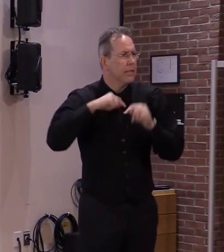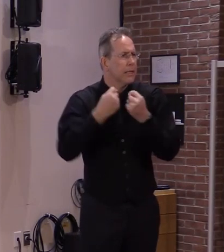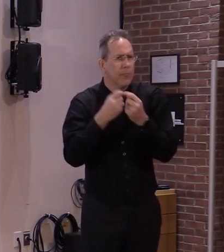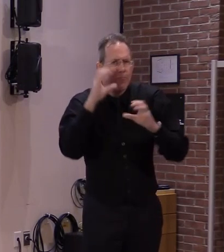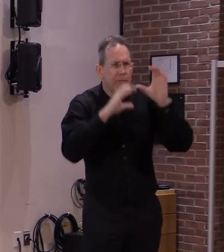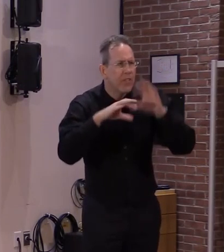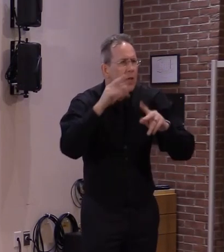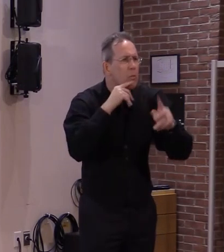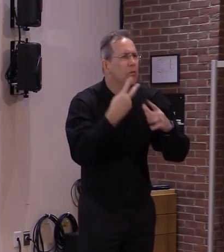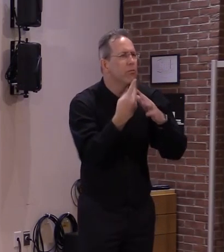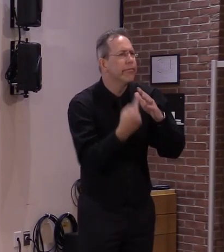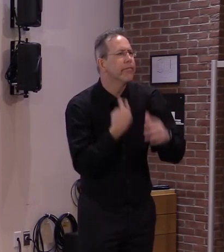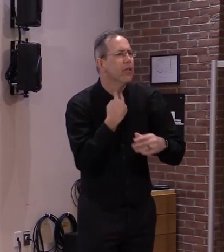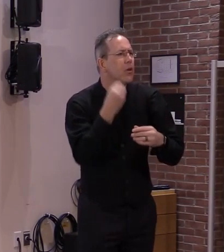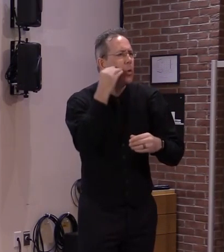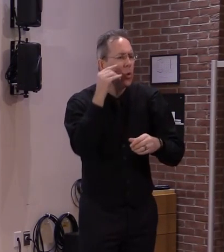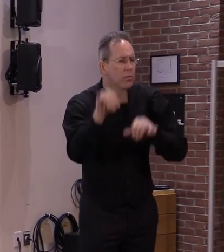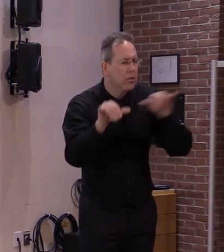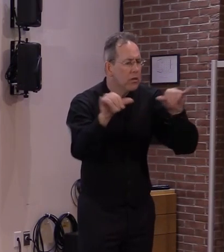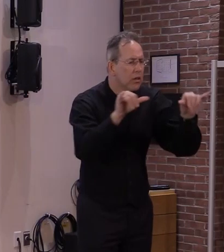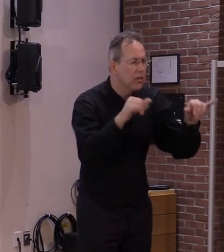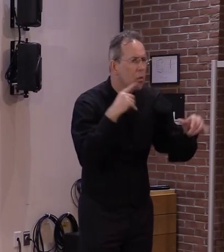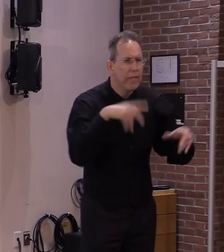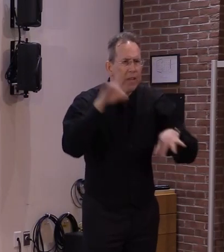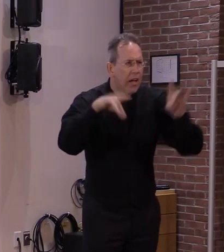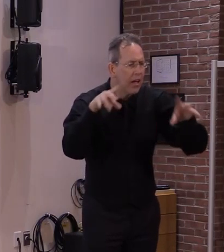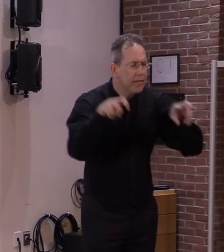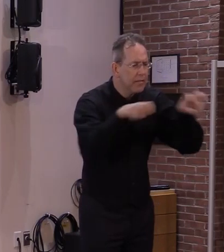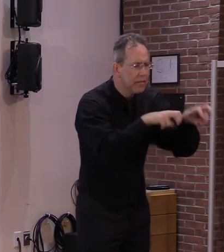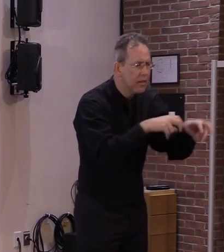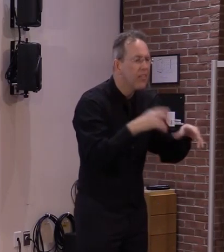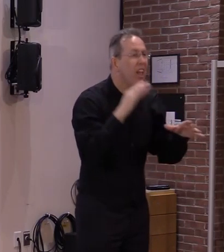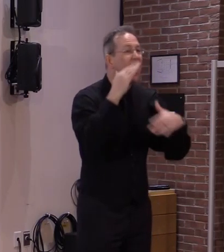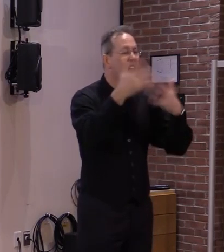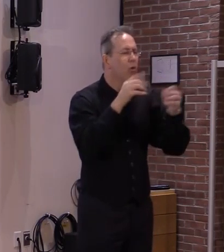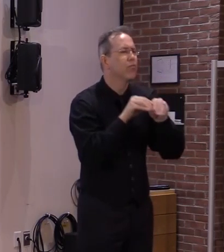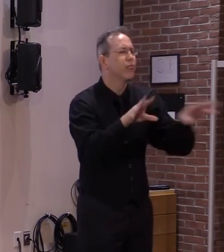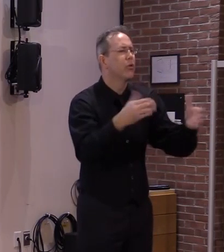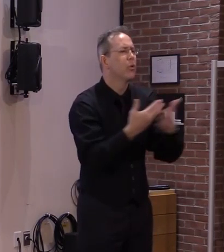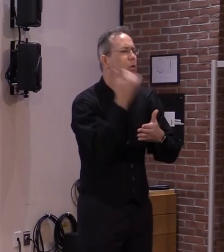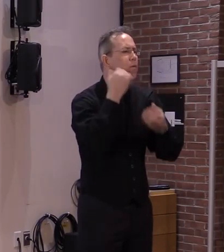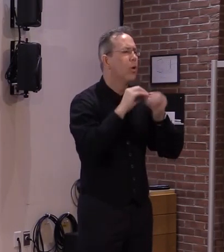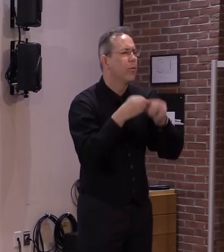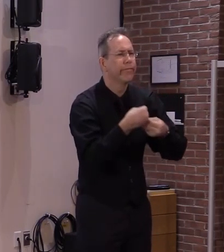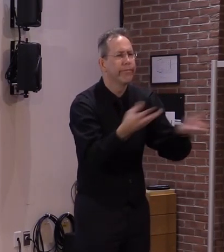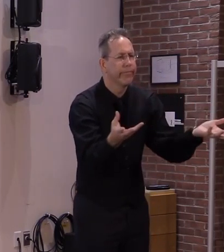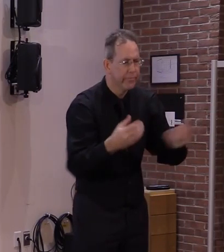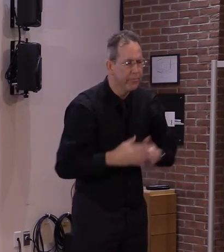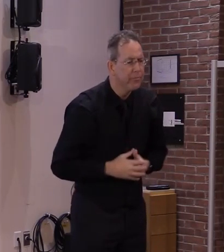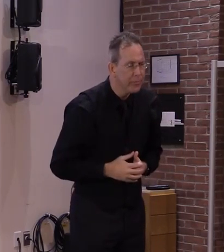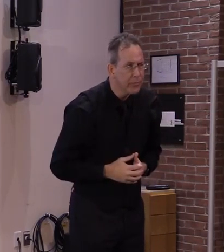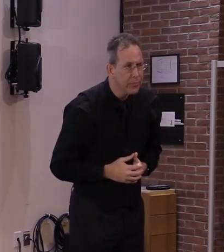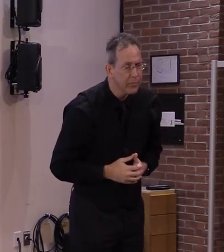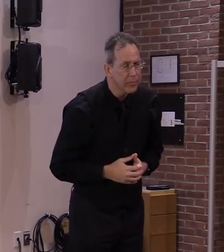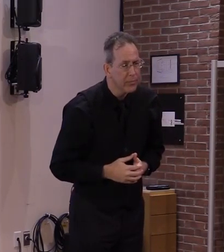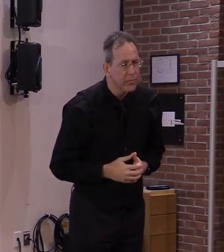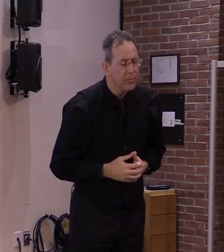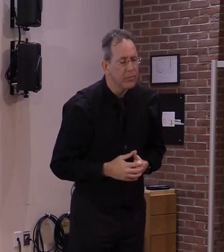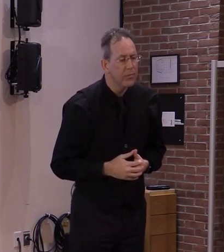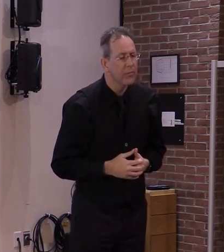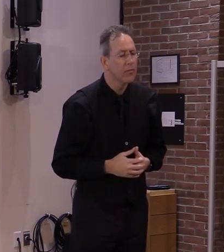have taken a thoughtful approach to this rollout, and we are able to expand opportunities for Vermonters to be